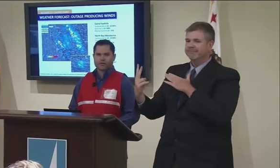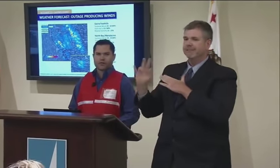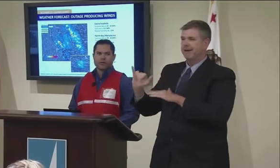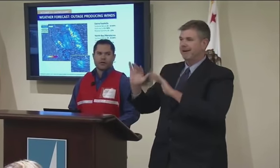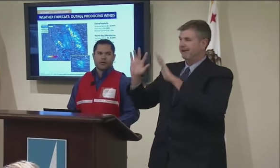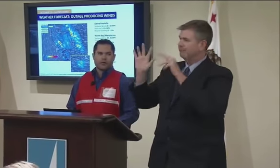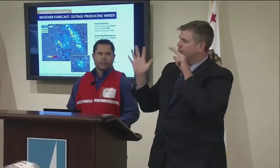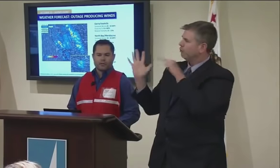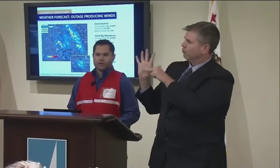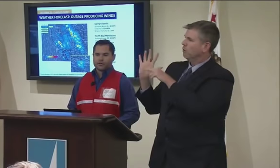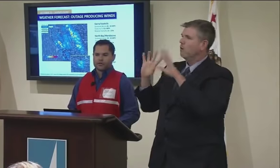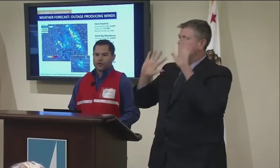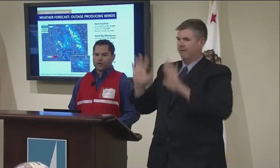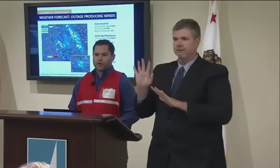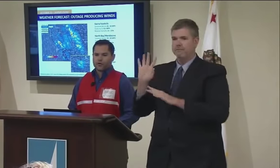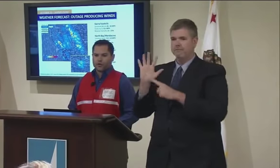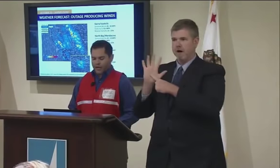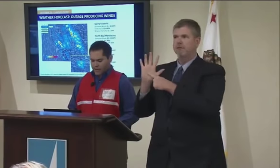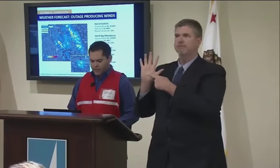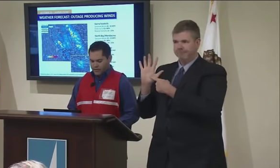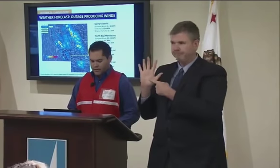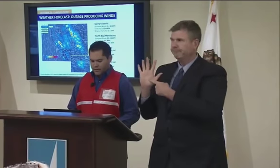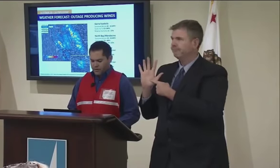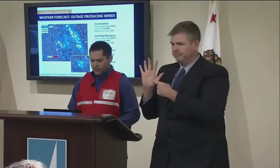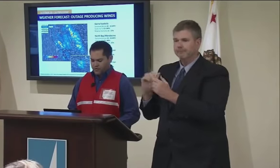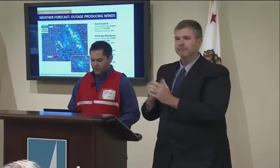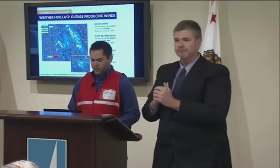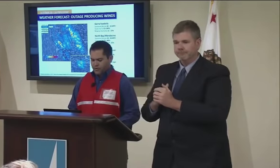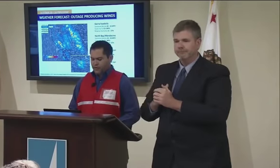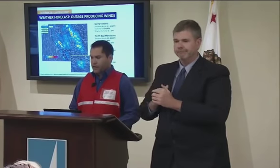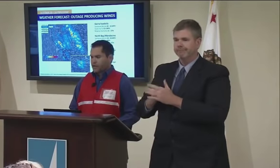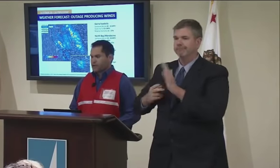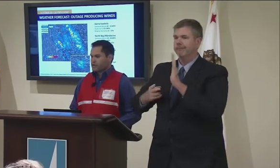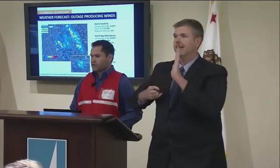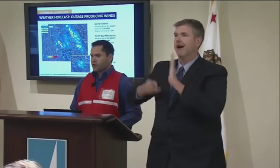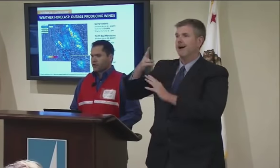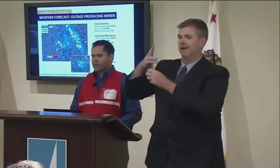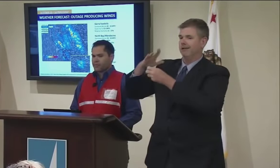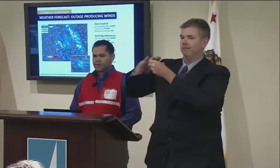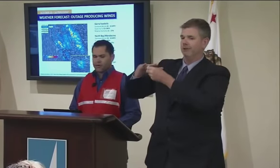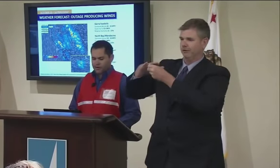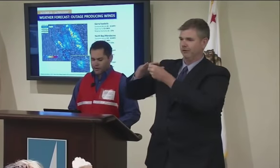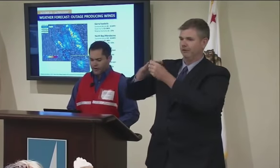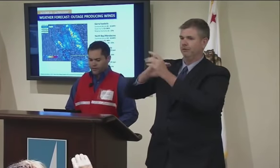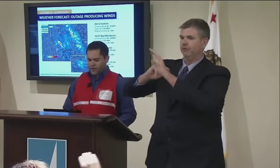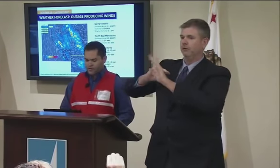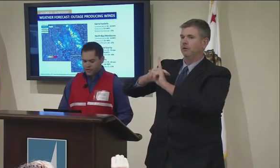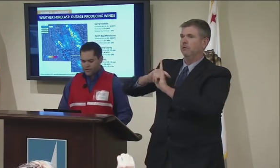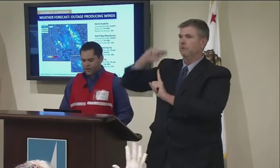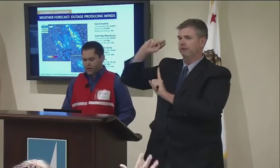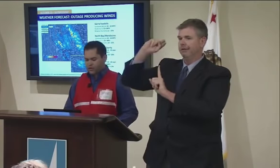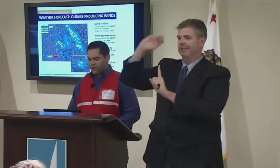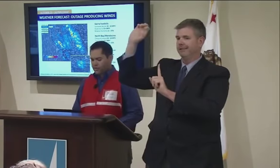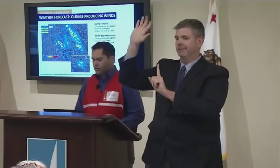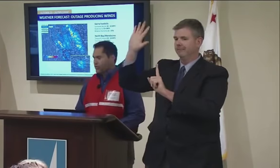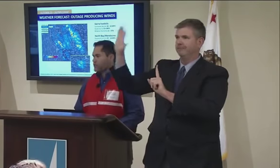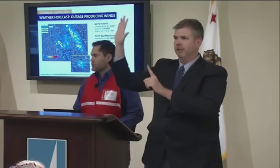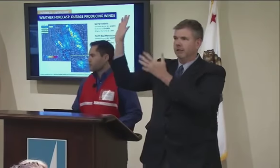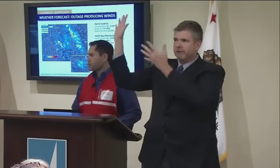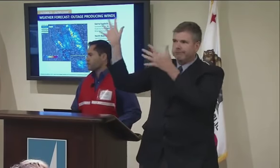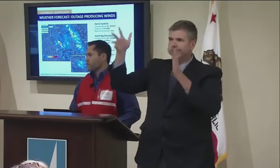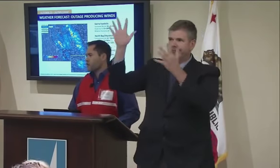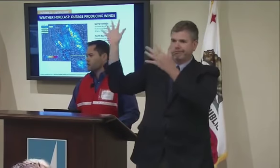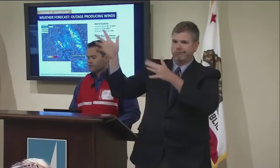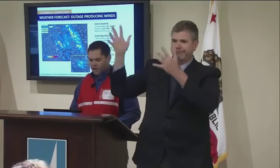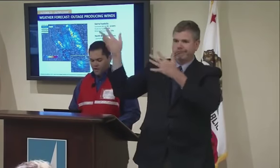high pressure building to our north and east of the territory, and it is starting a period of gusty and dry north to